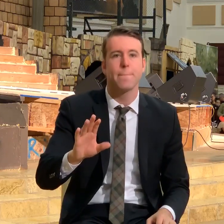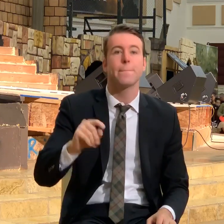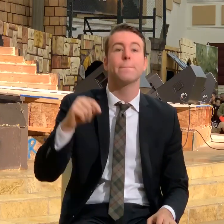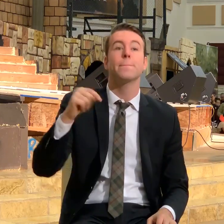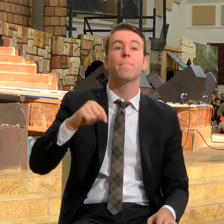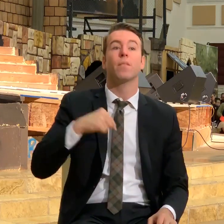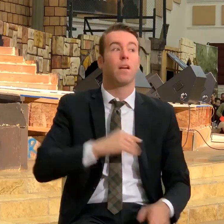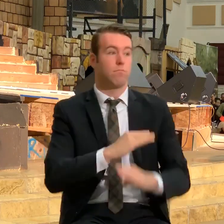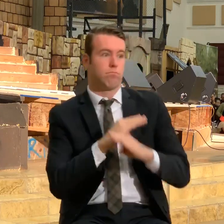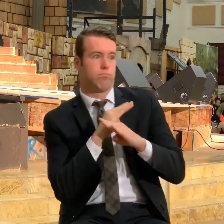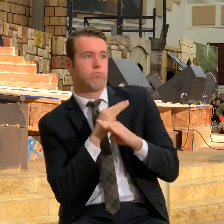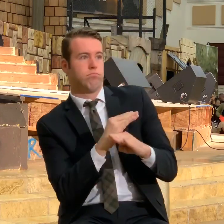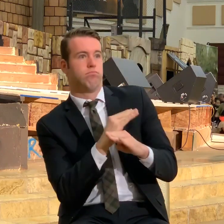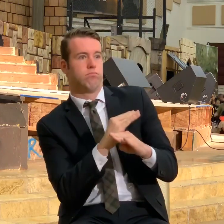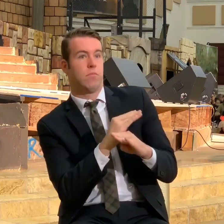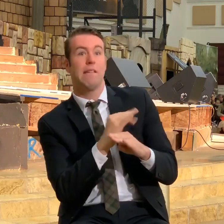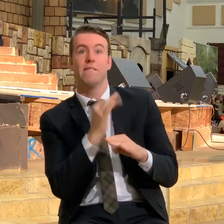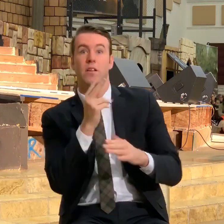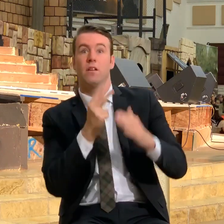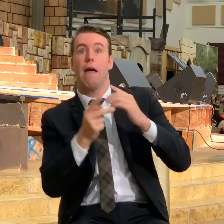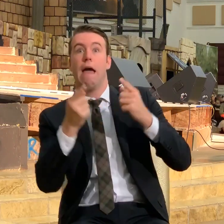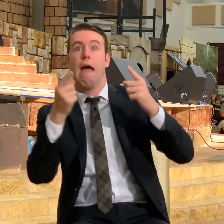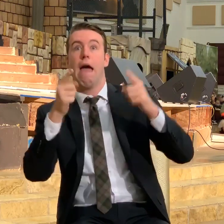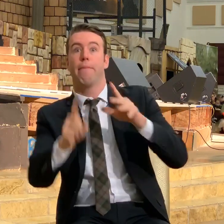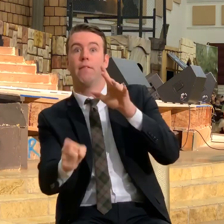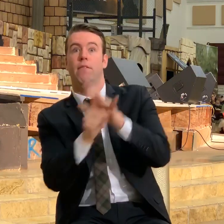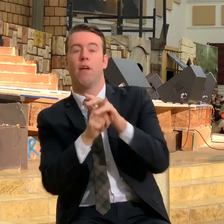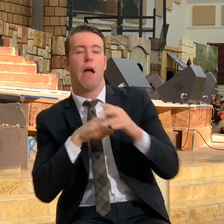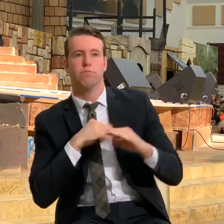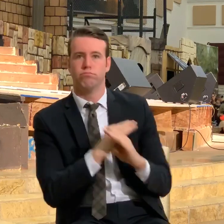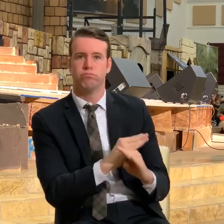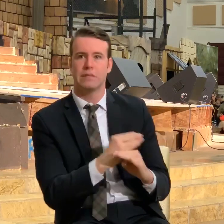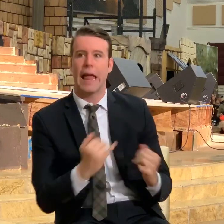This is prevention for when that particular heresy comes.